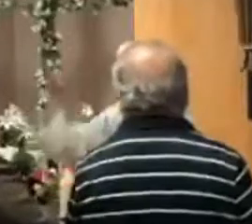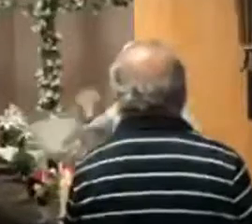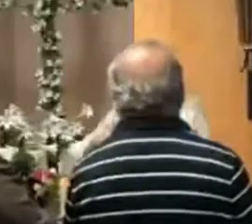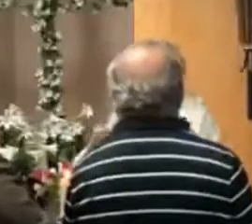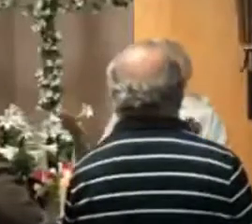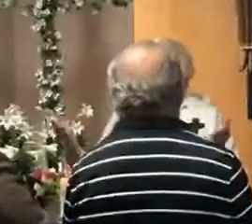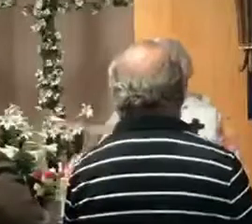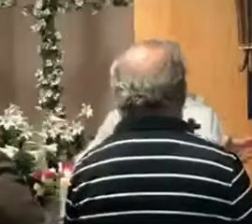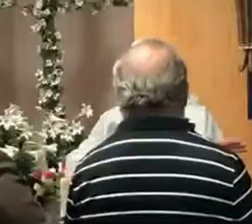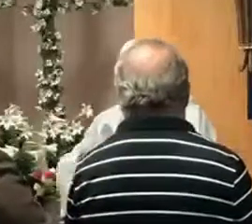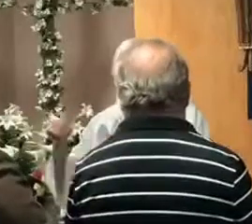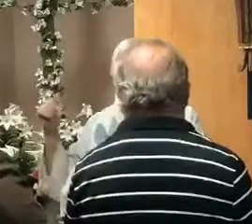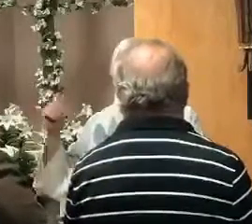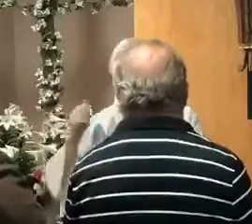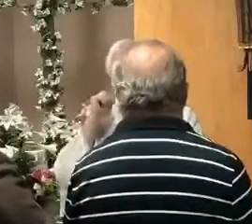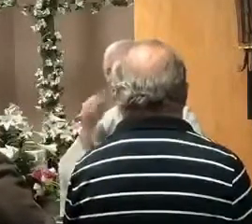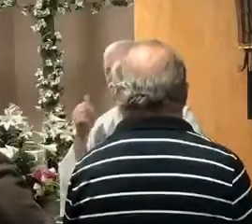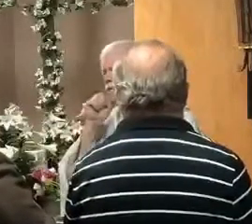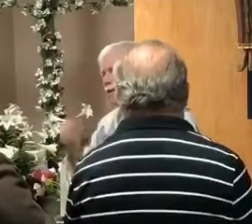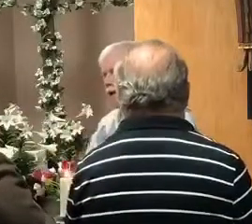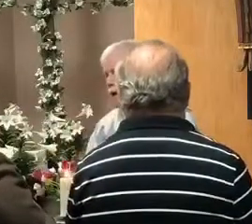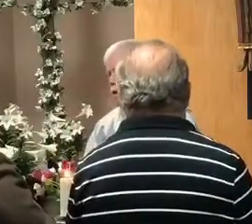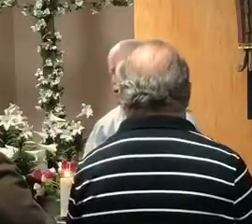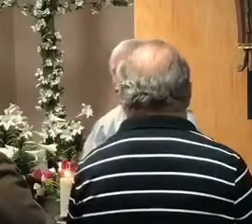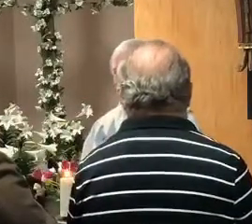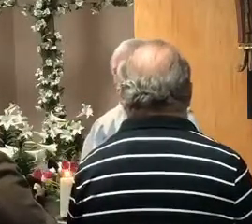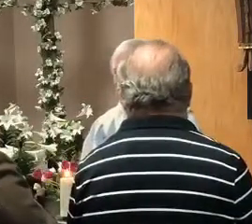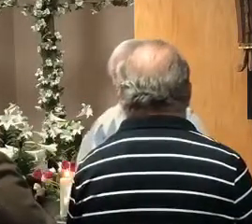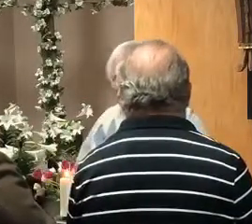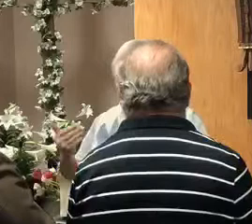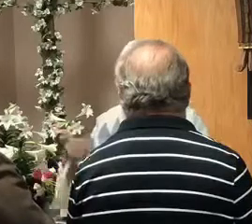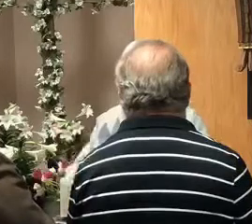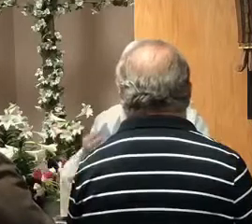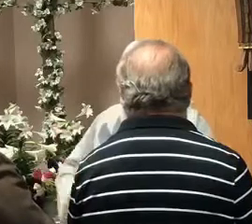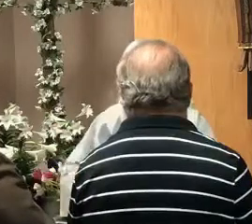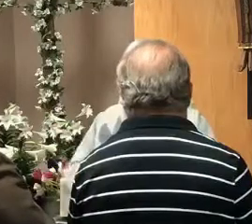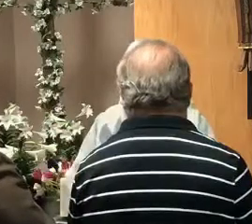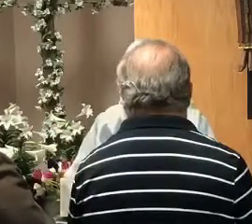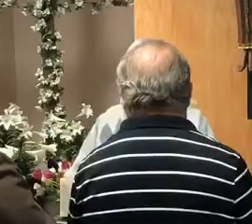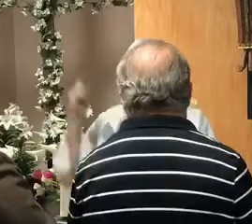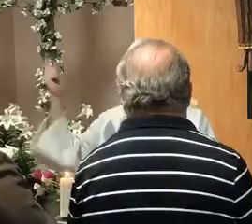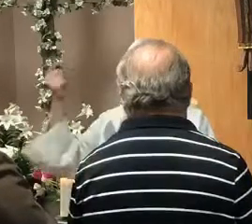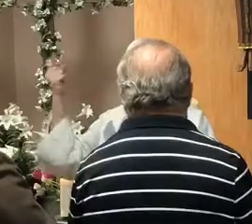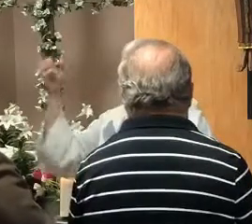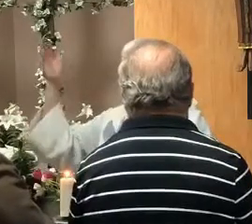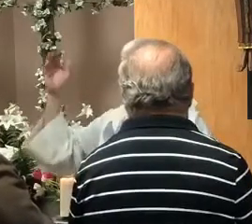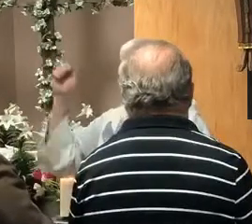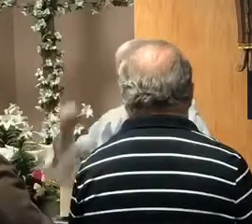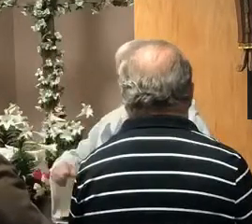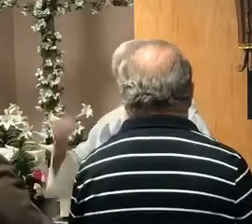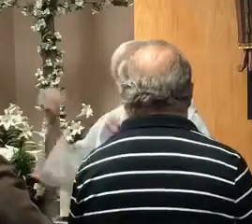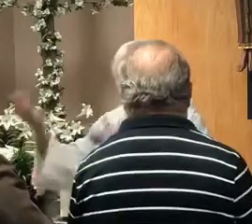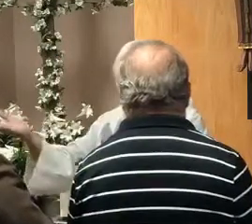Now with him in you, you can depart and every day live the new life that